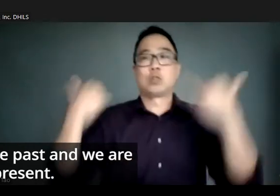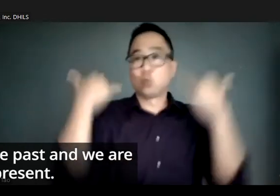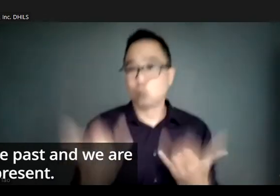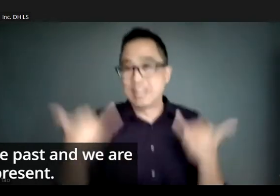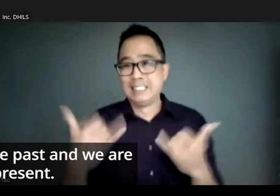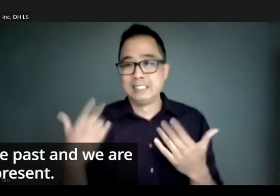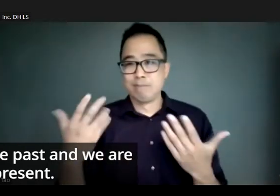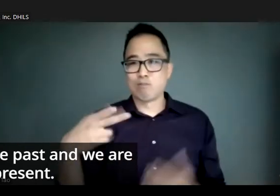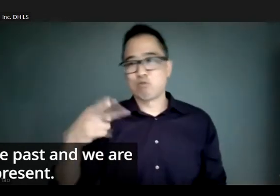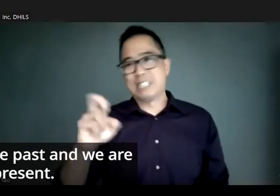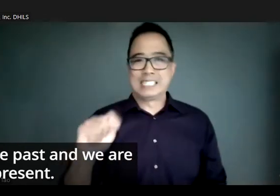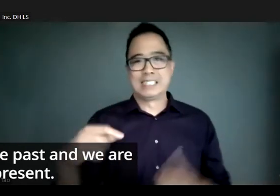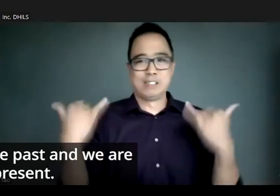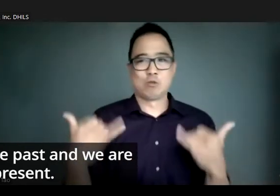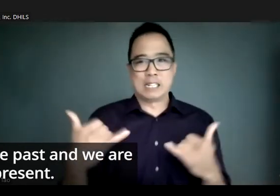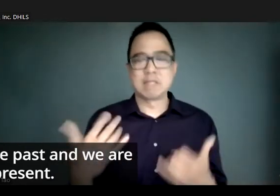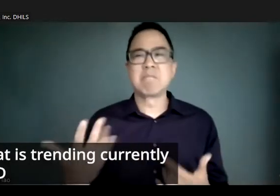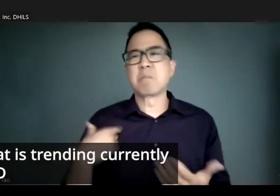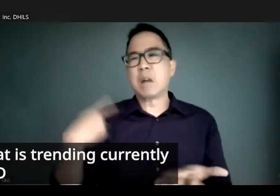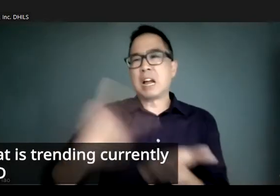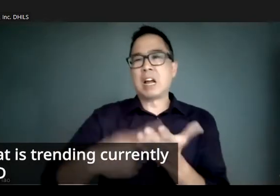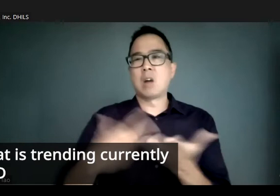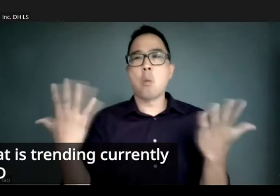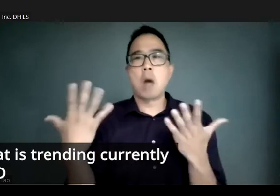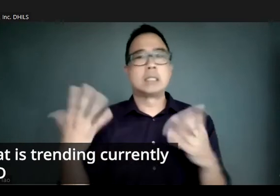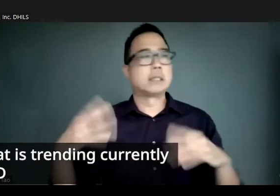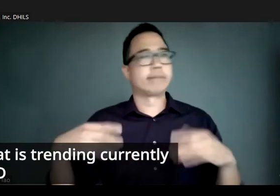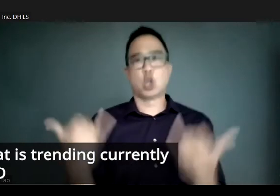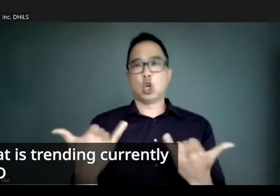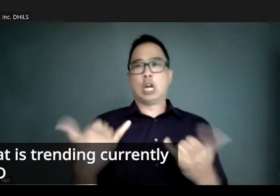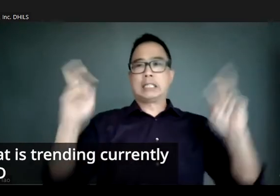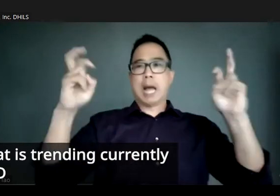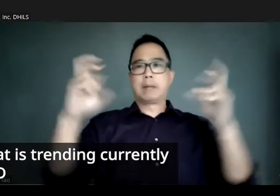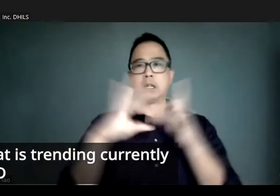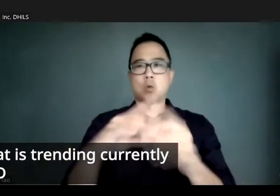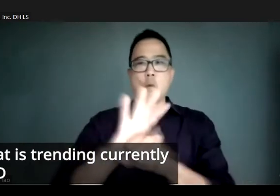So we've moved on from the past and we are currently in the present.